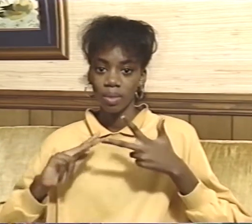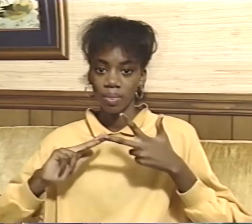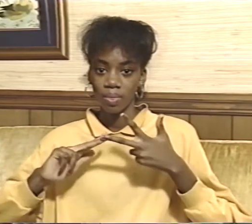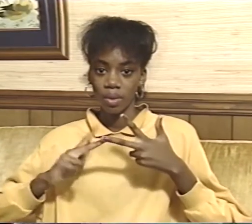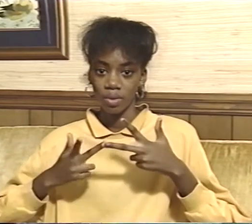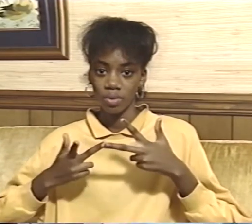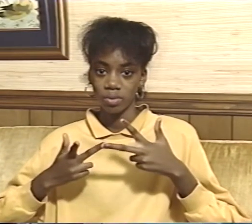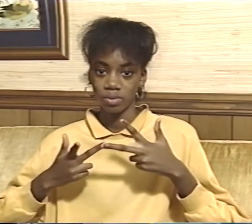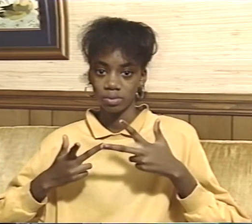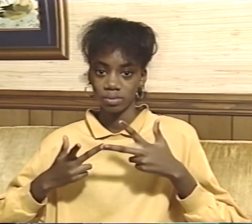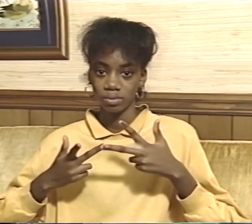Third.